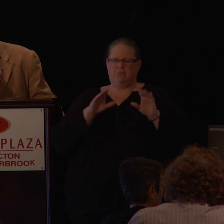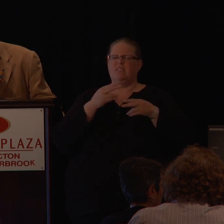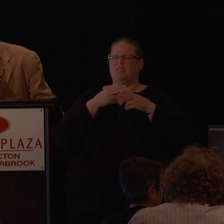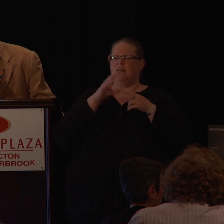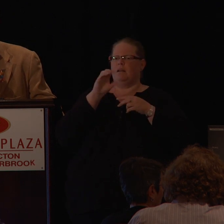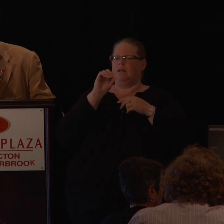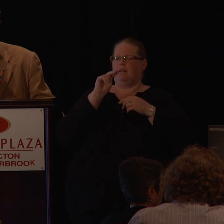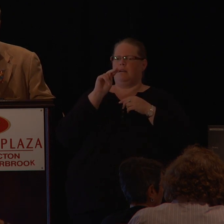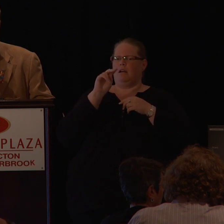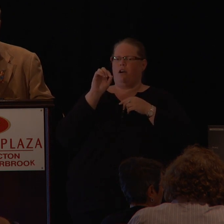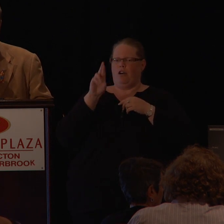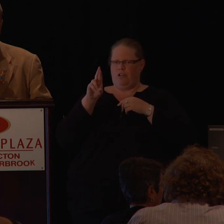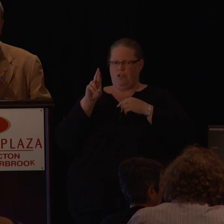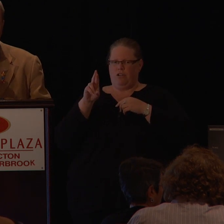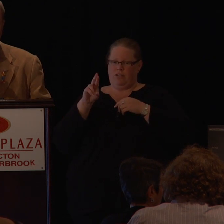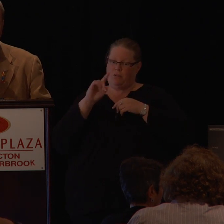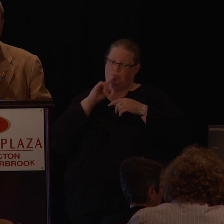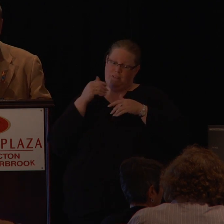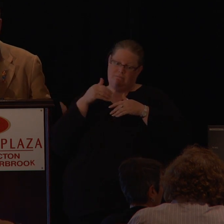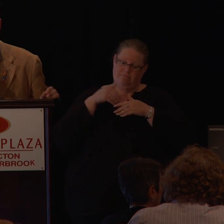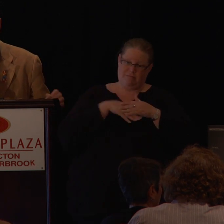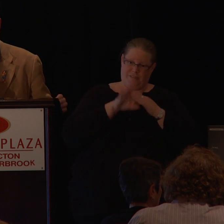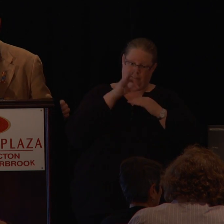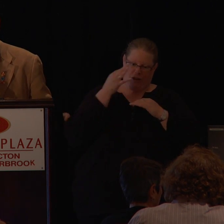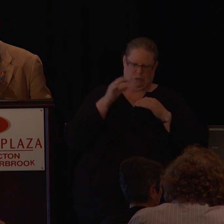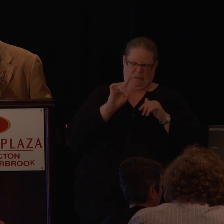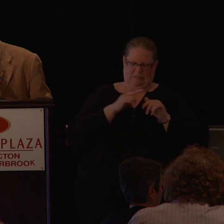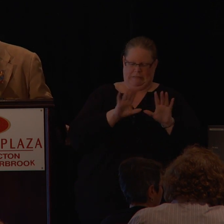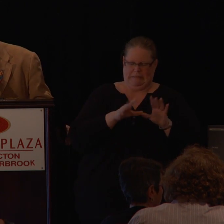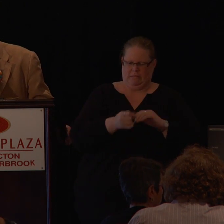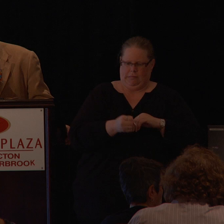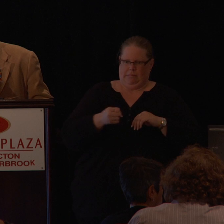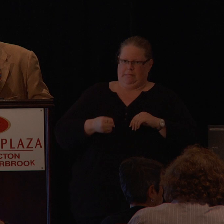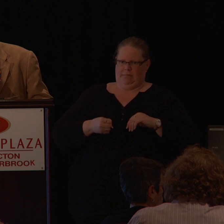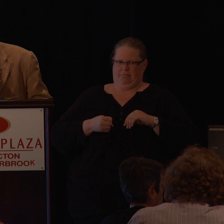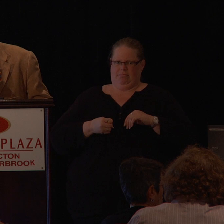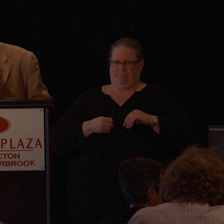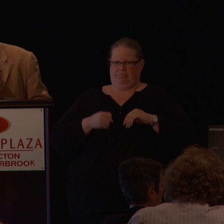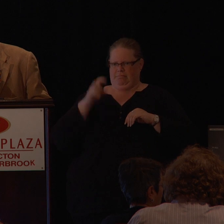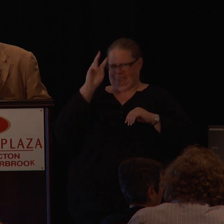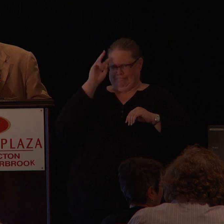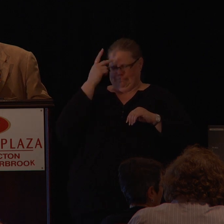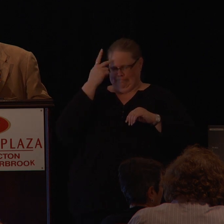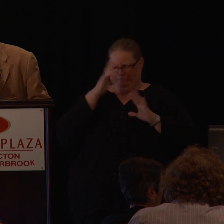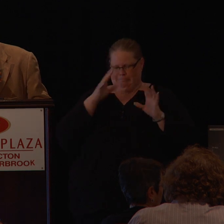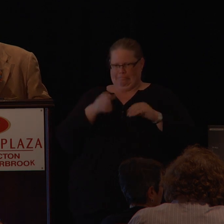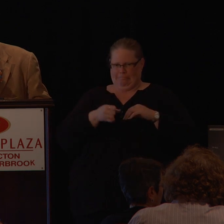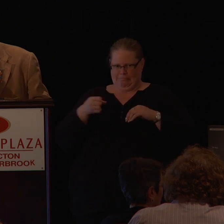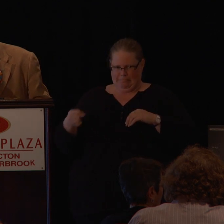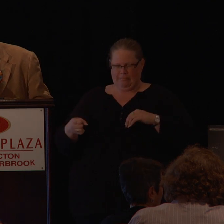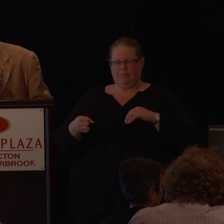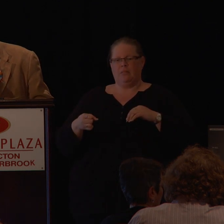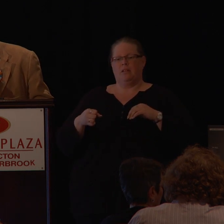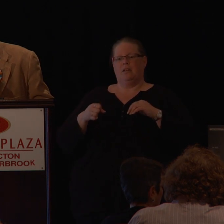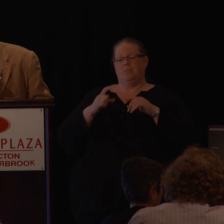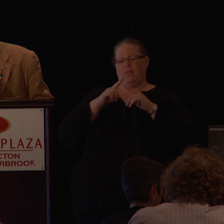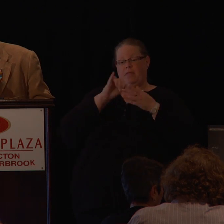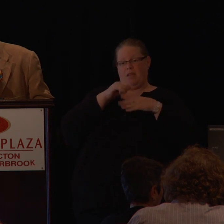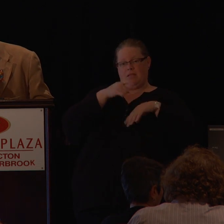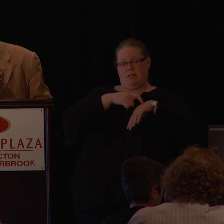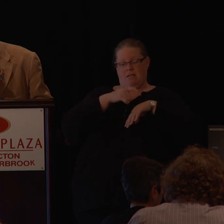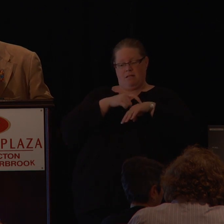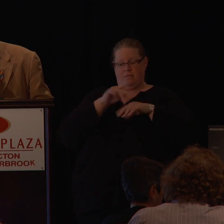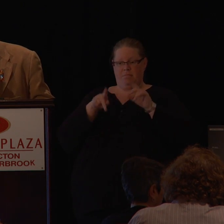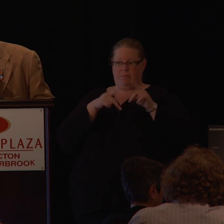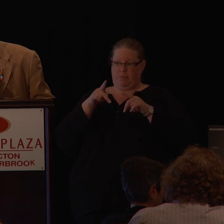he even got into the French language class. What we did initially was accept the prevailing view that